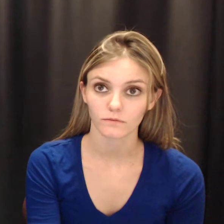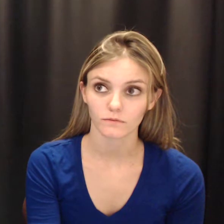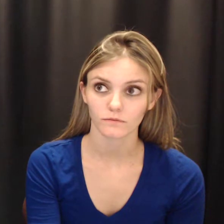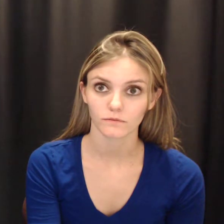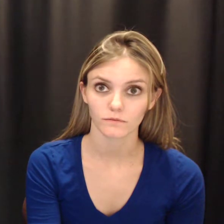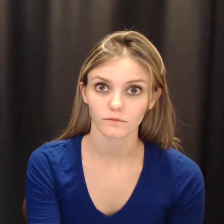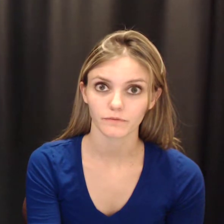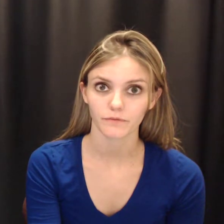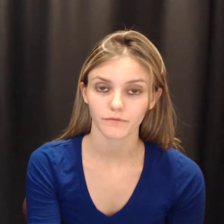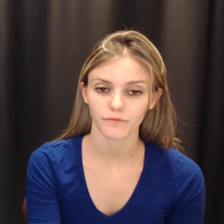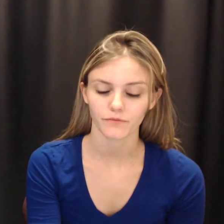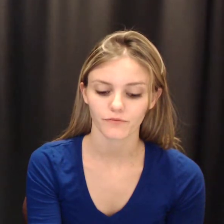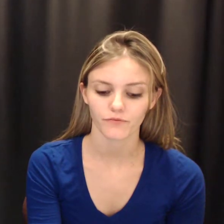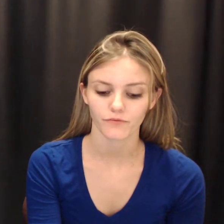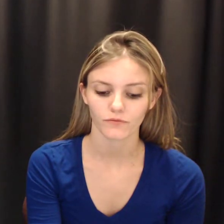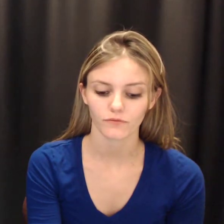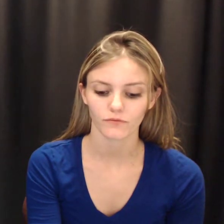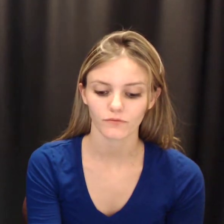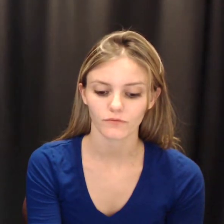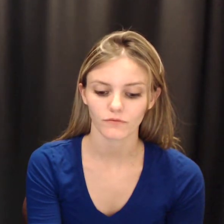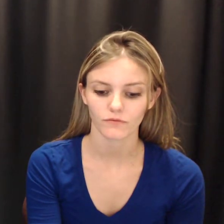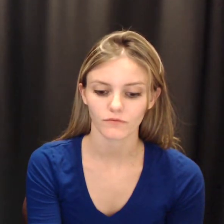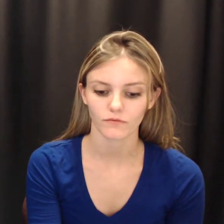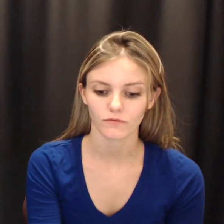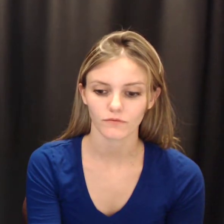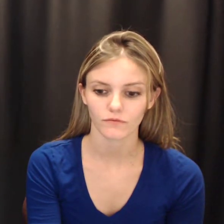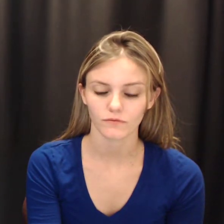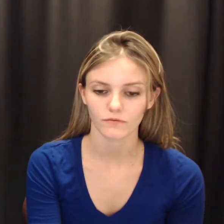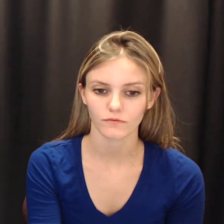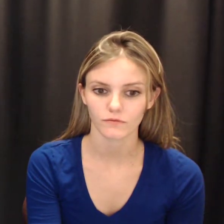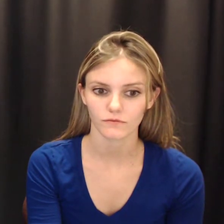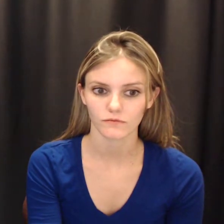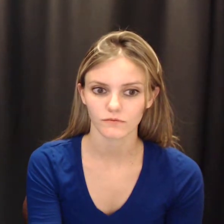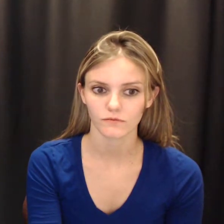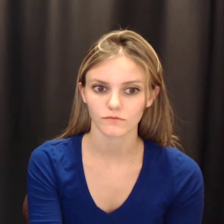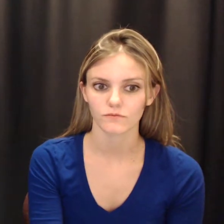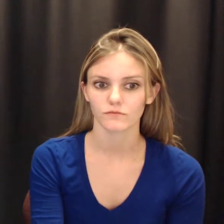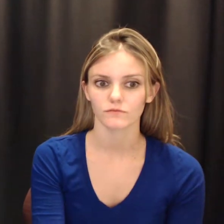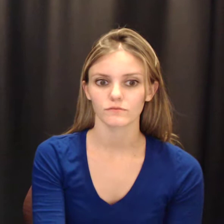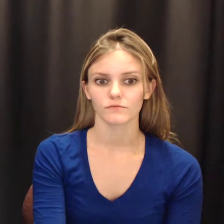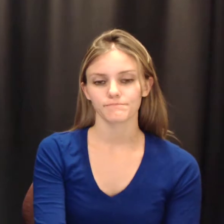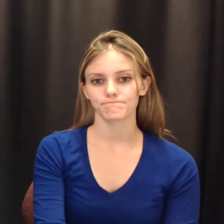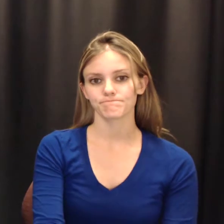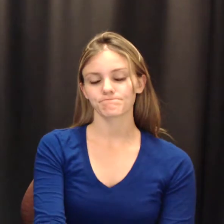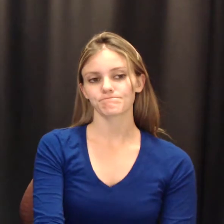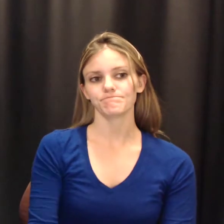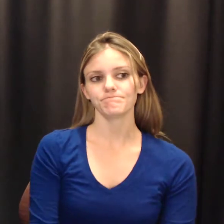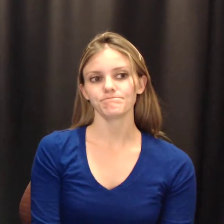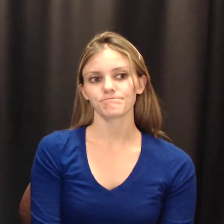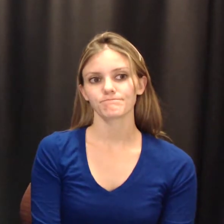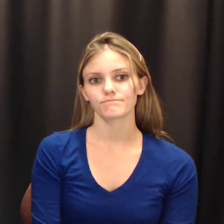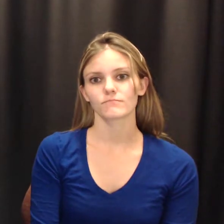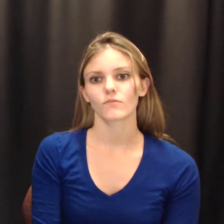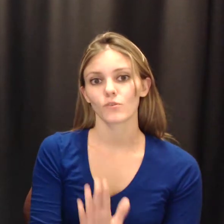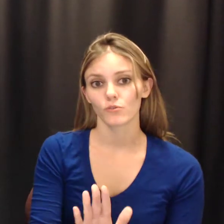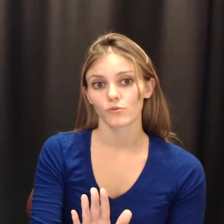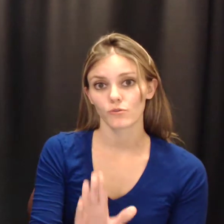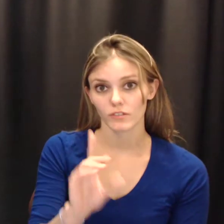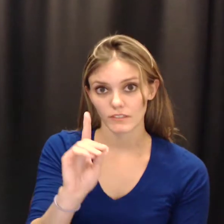prohibits you or gives you challenges in terms of finding and keeping a job? They just don't seem to understand that part at all.